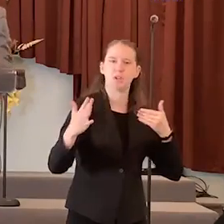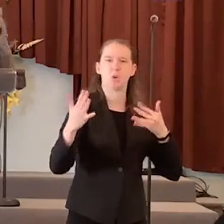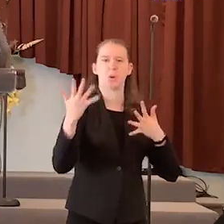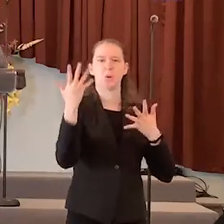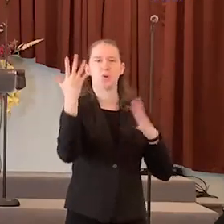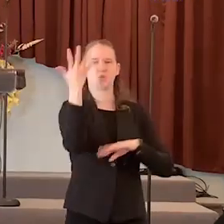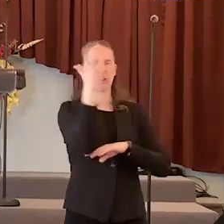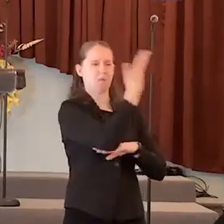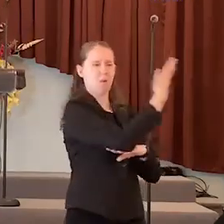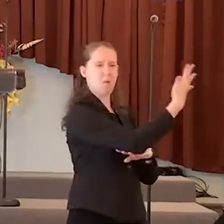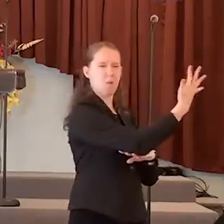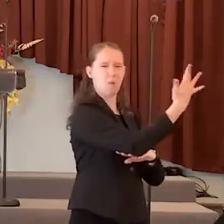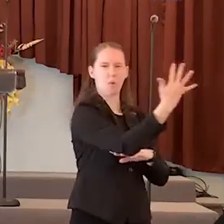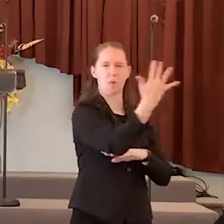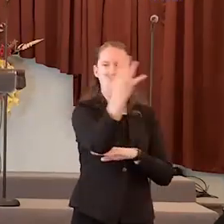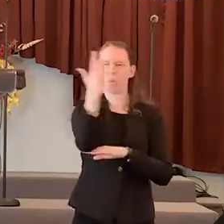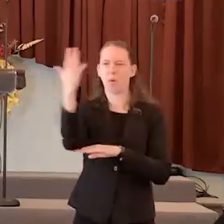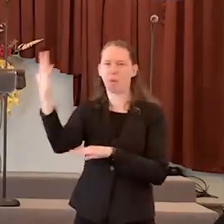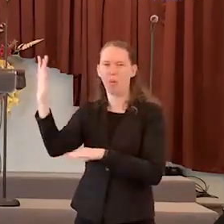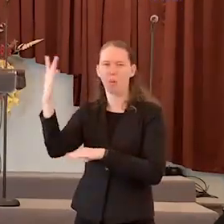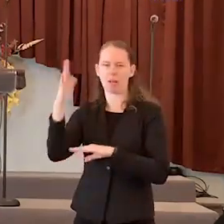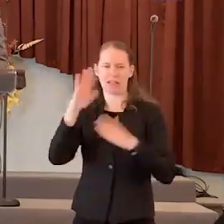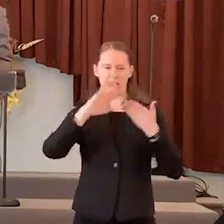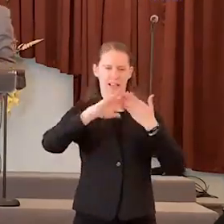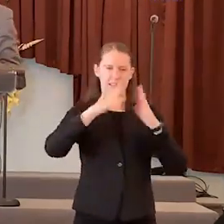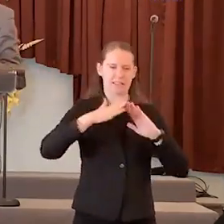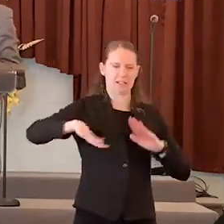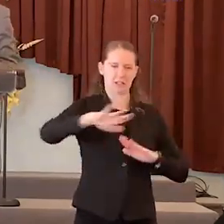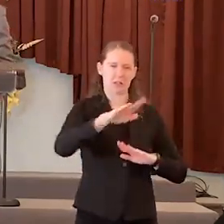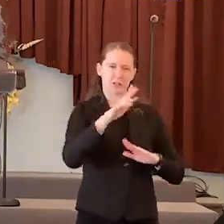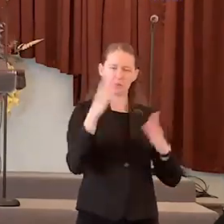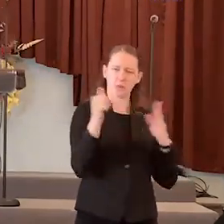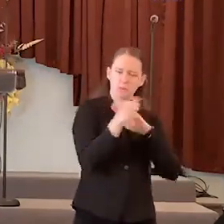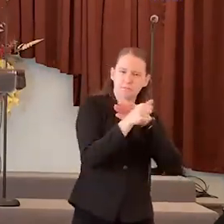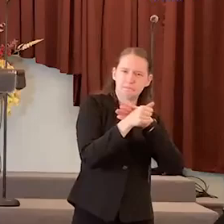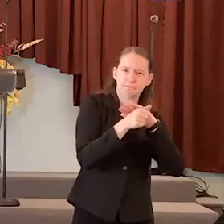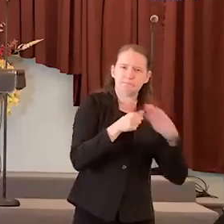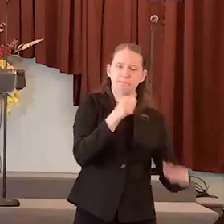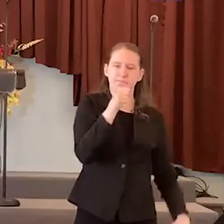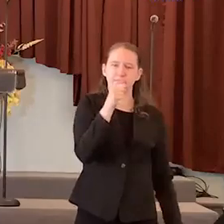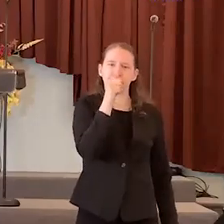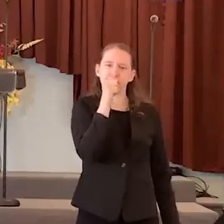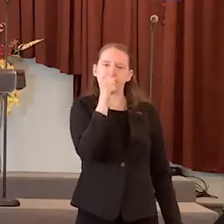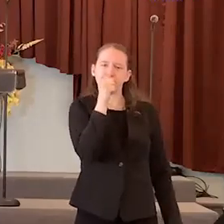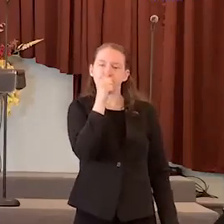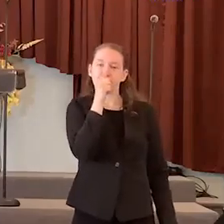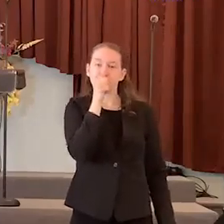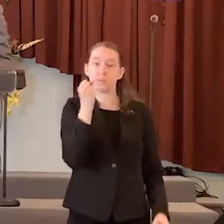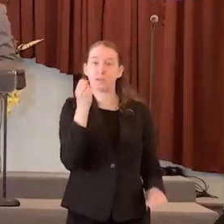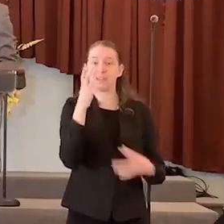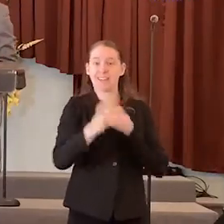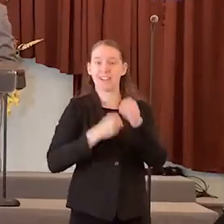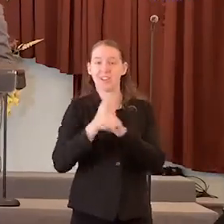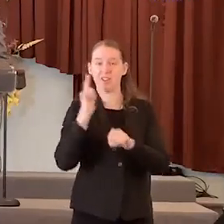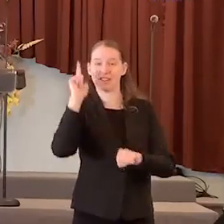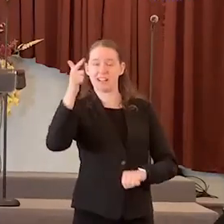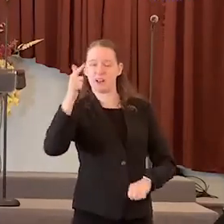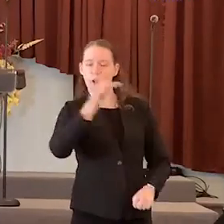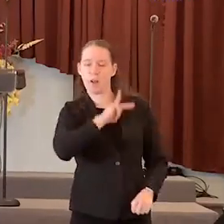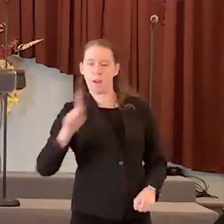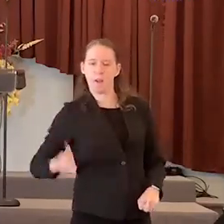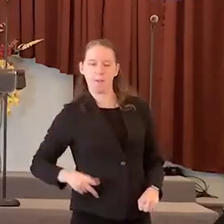around the kingdom and was hidden. Eventually, 100 years later, a handsome prince was passing through the forest when he